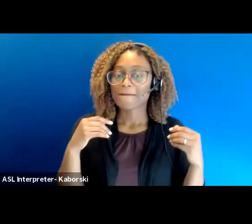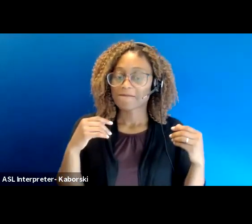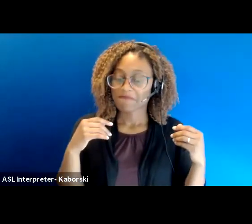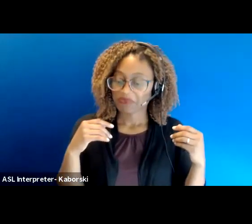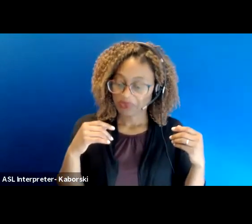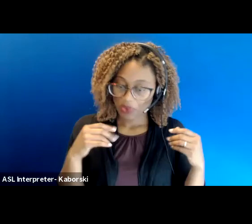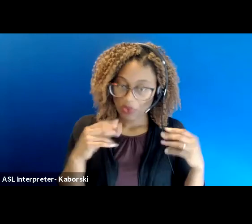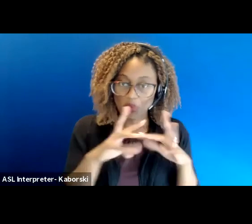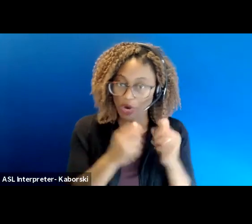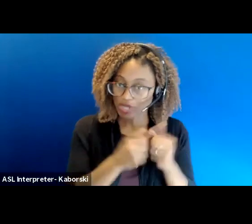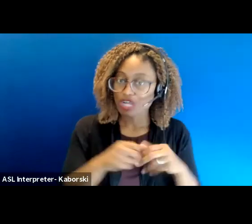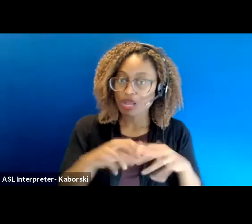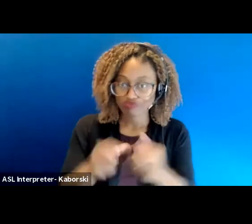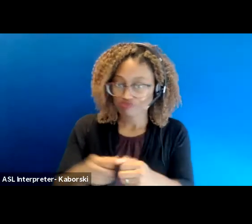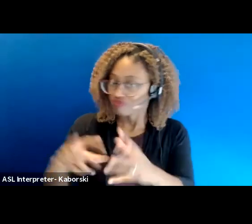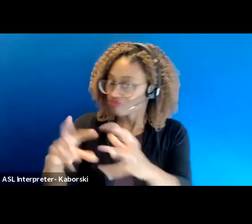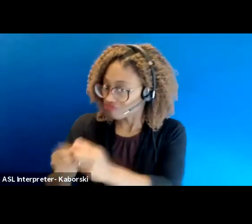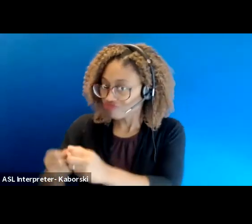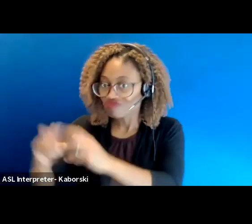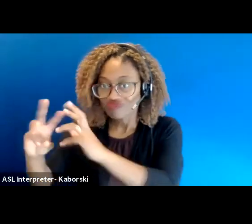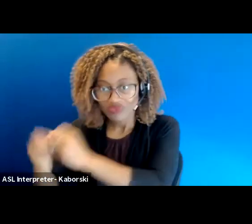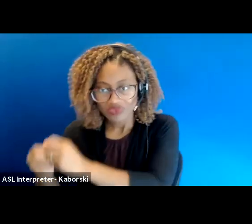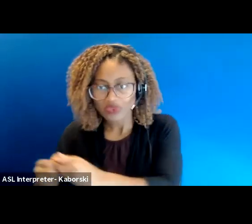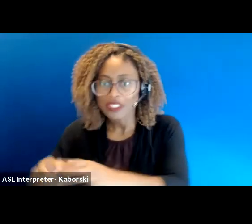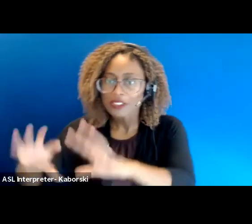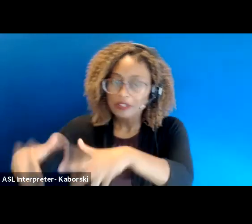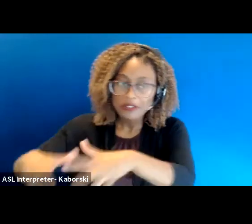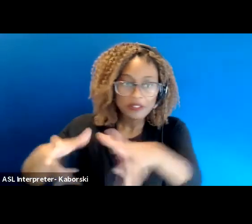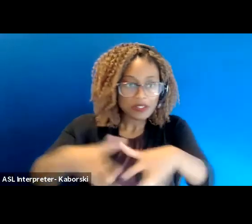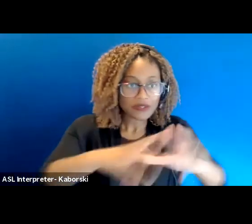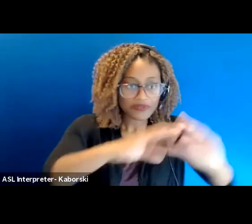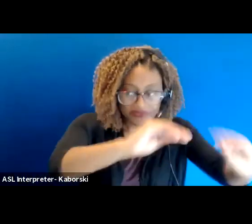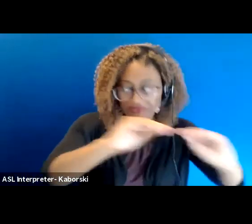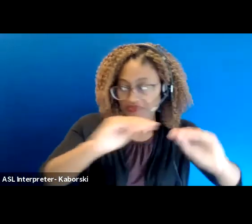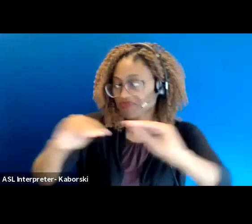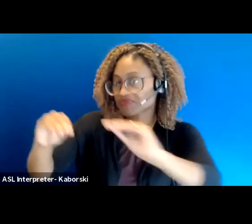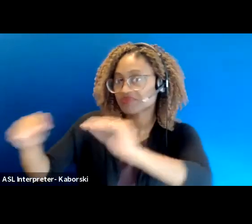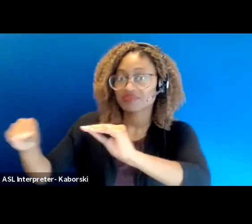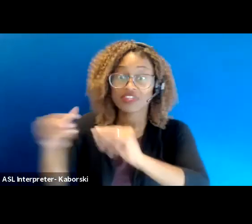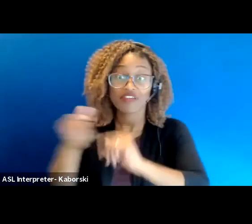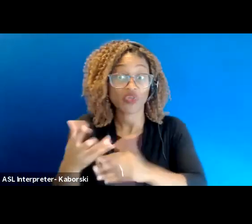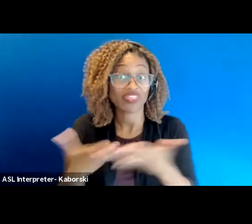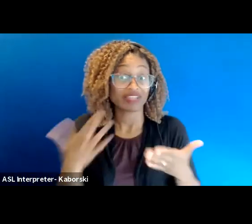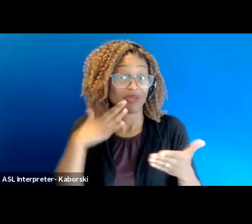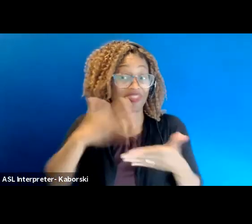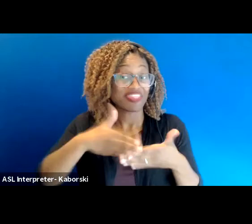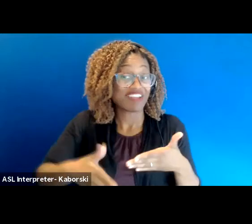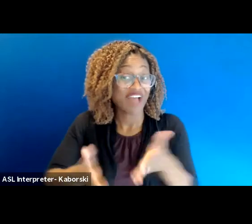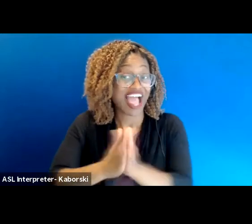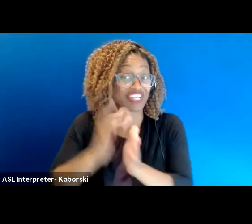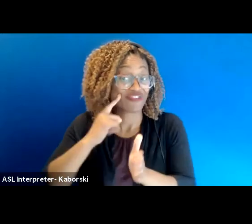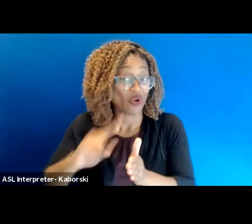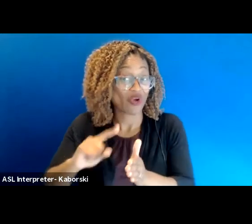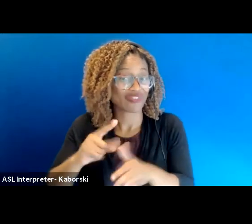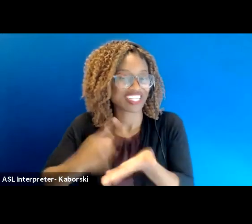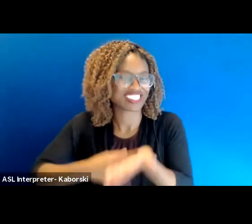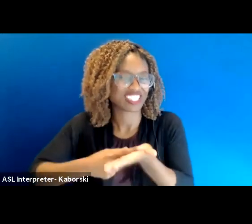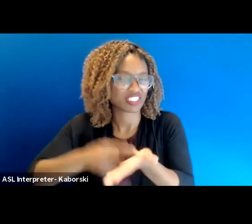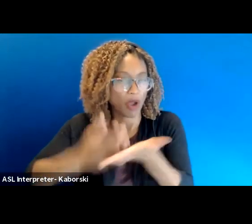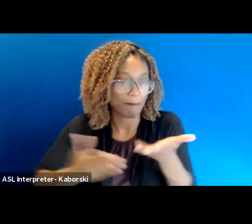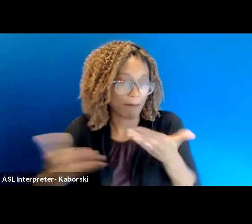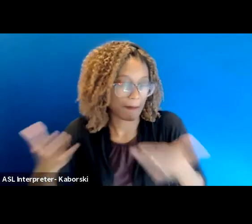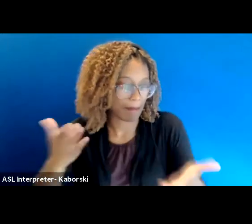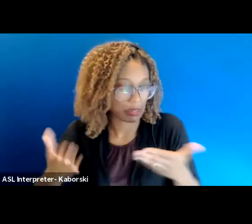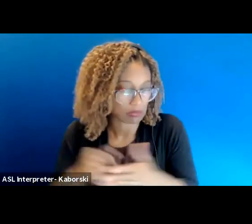webinars, and there's a couple things that we might ask you at the end for a discussion part.